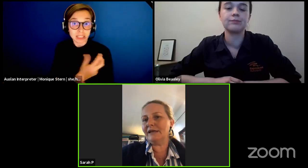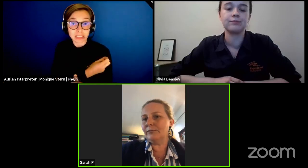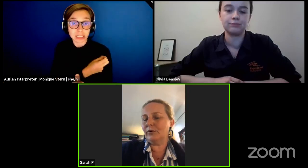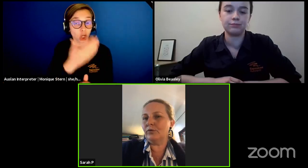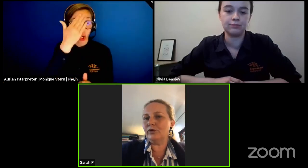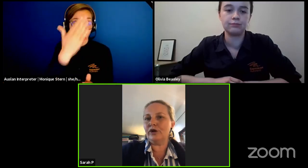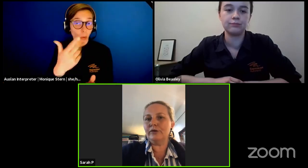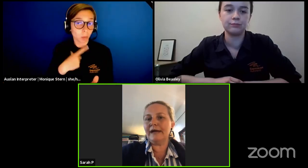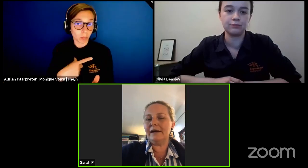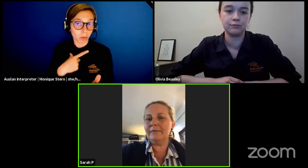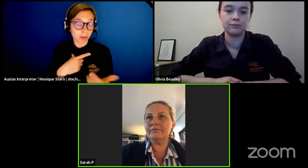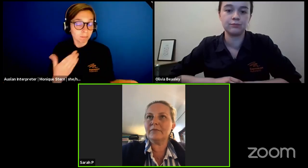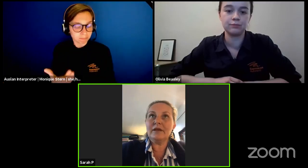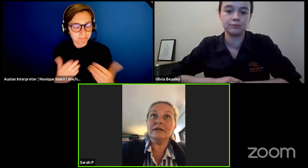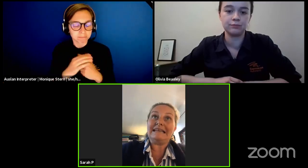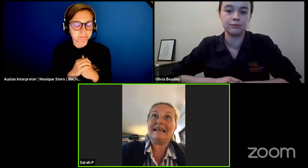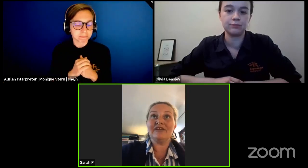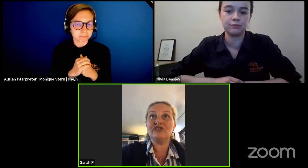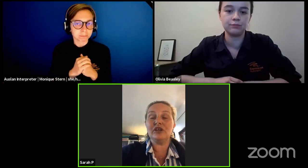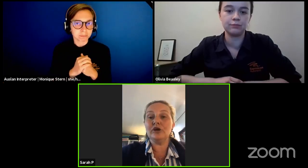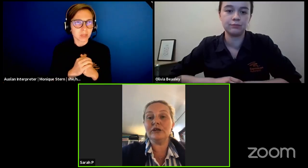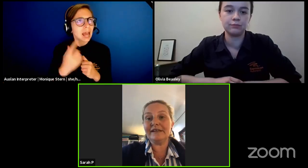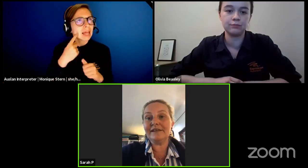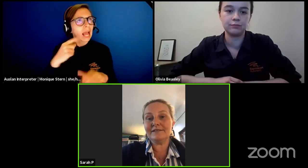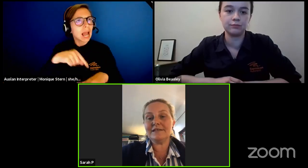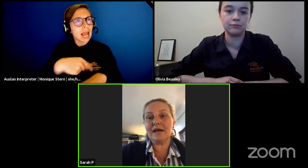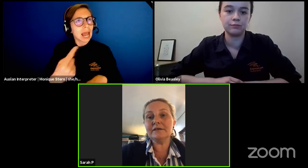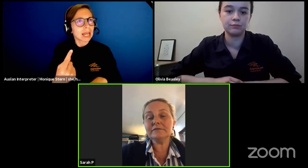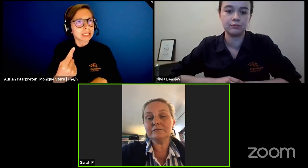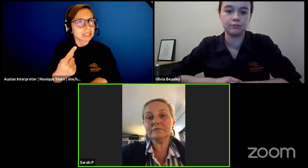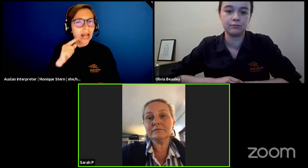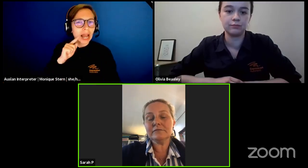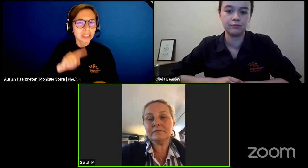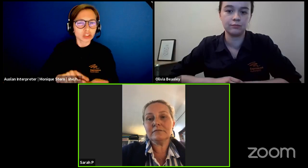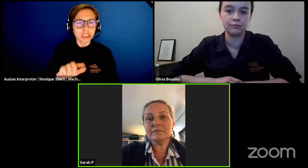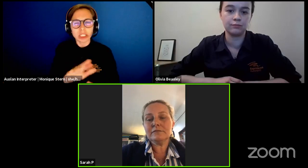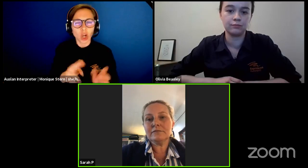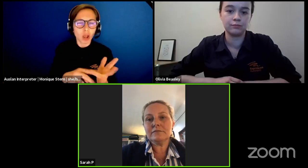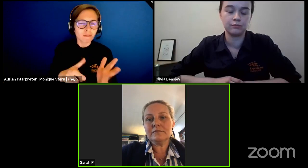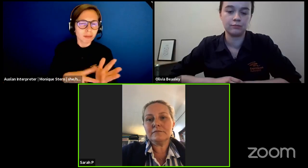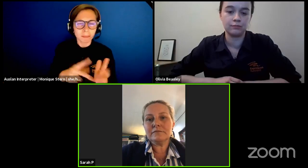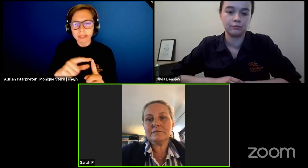became available, late last year, early this year.